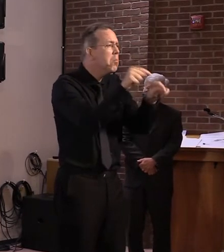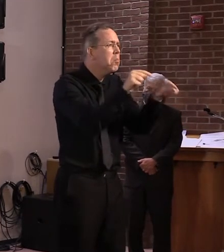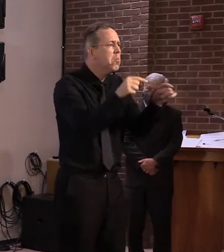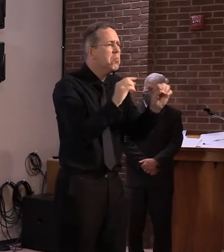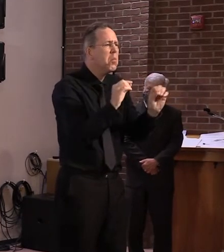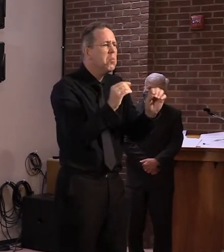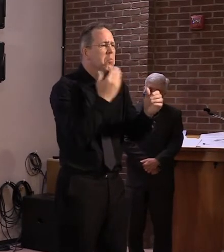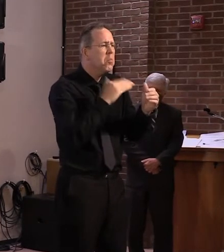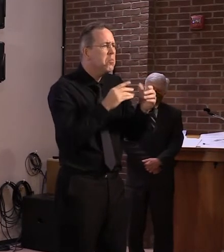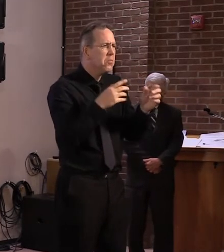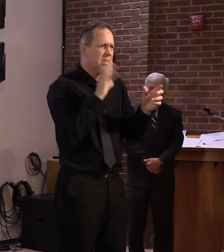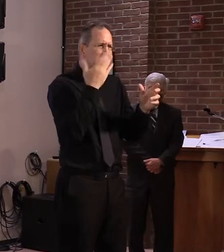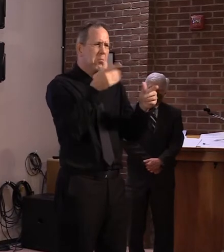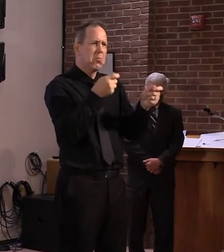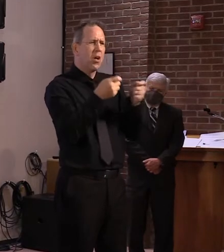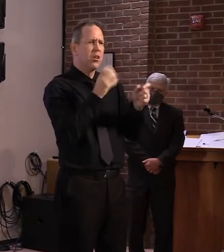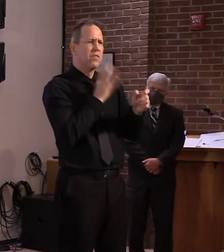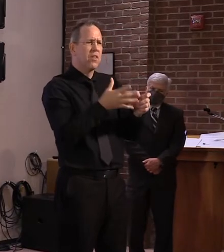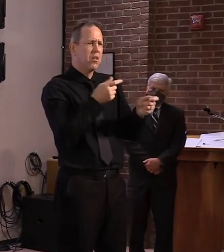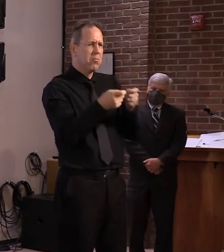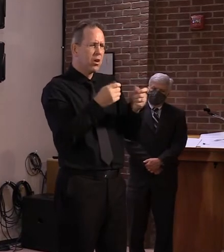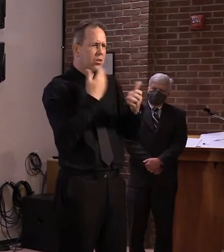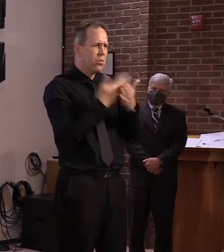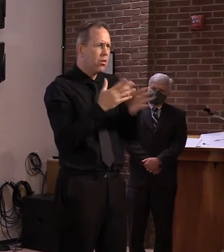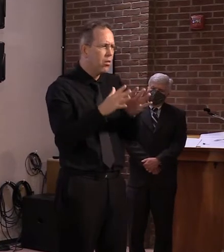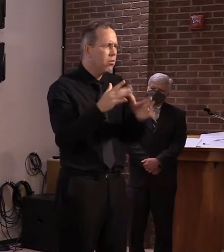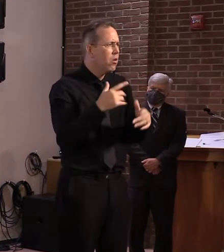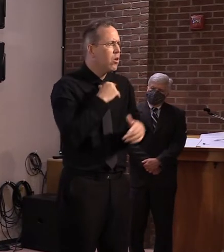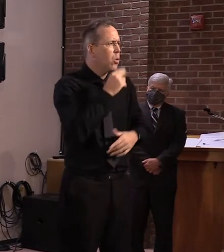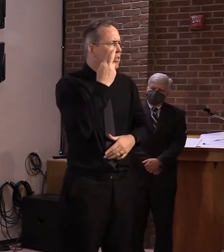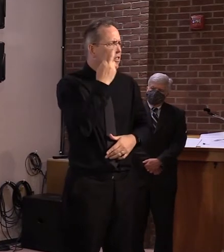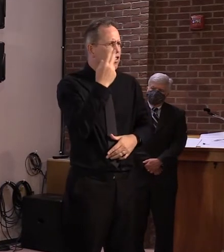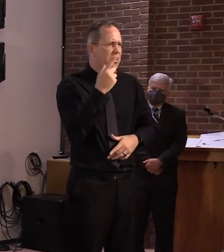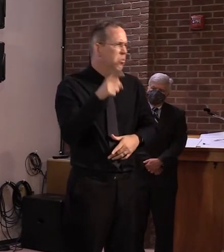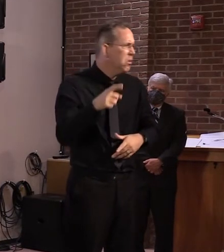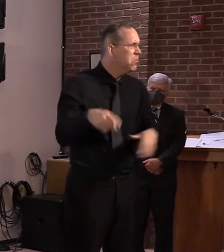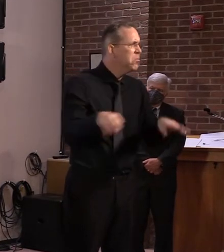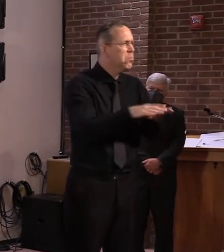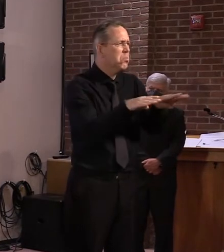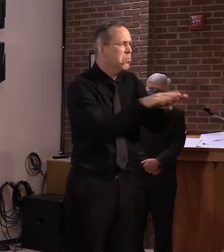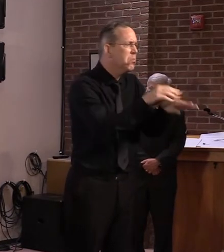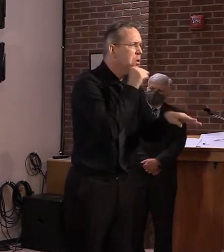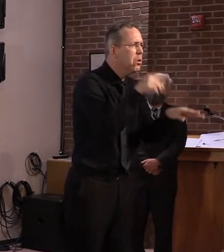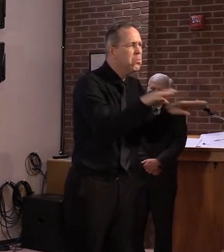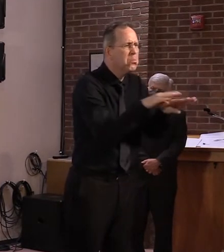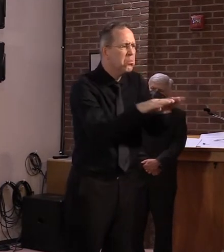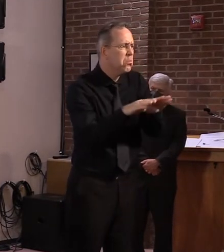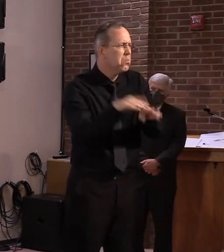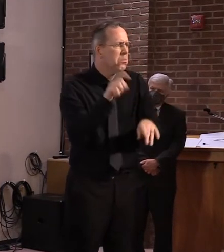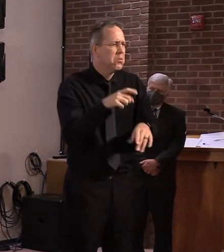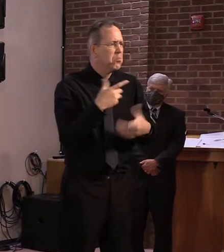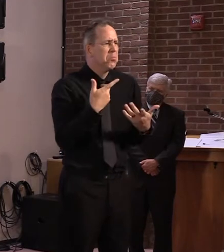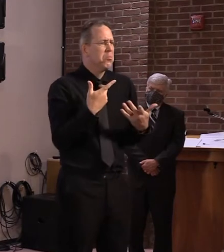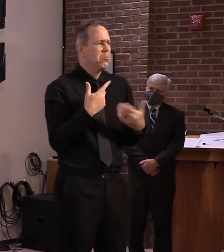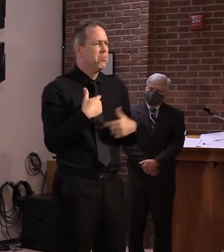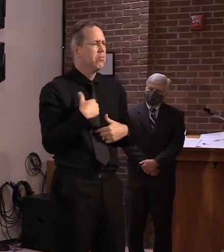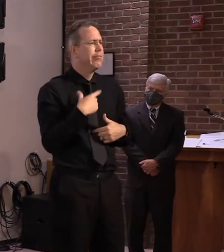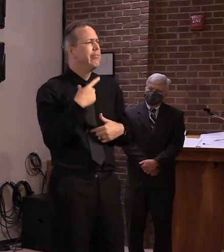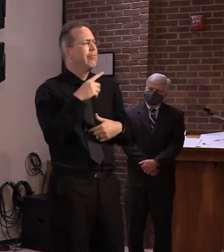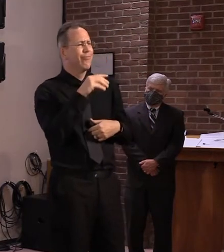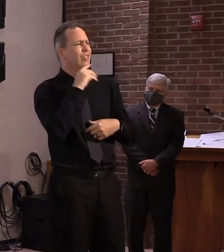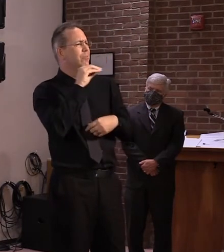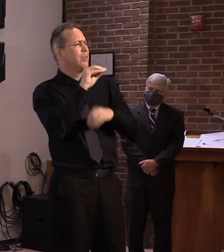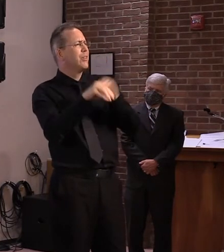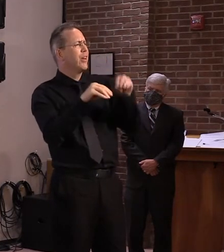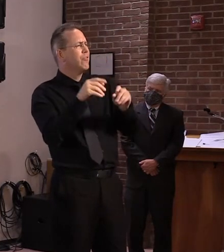on. So at this point in time, with the low positivity rate, I see no reason to move backwards. I